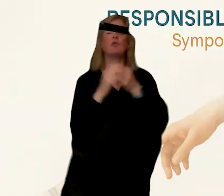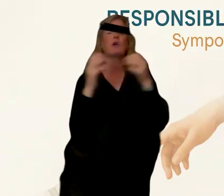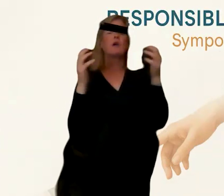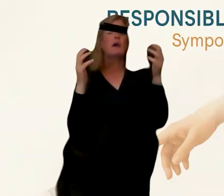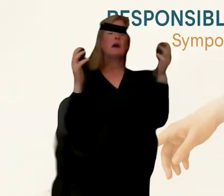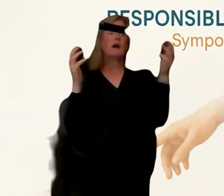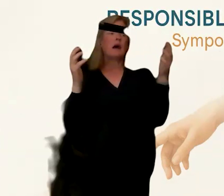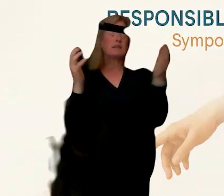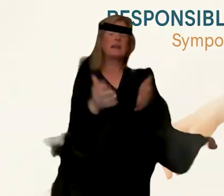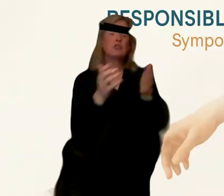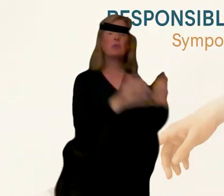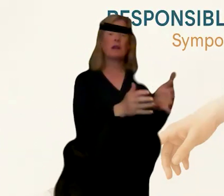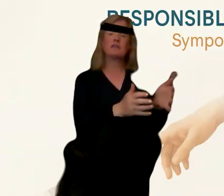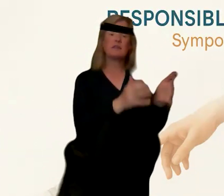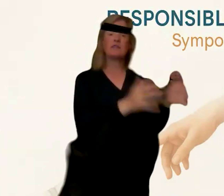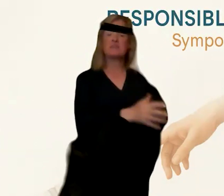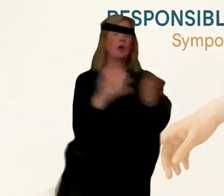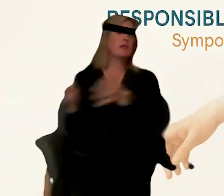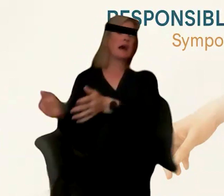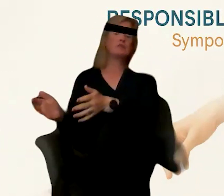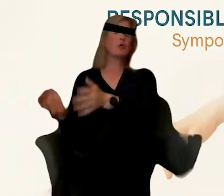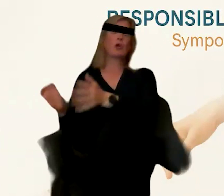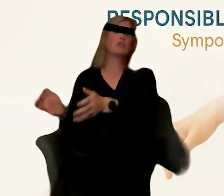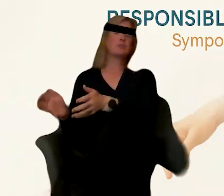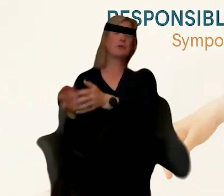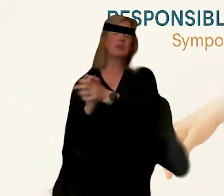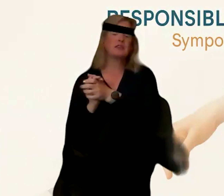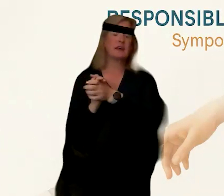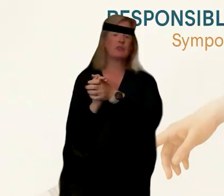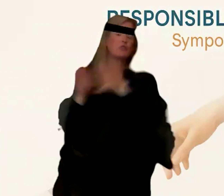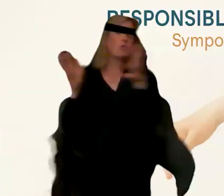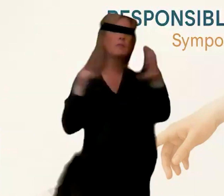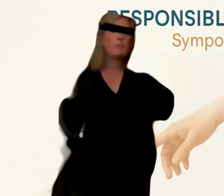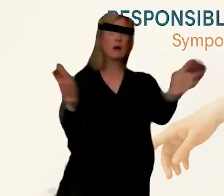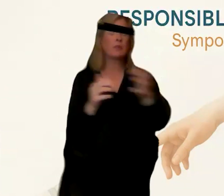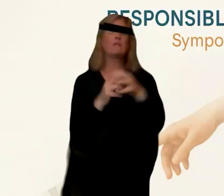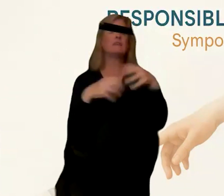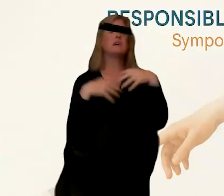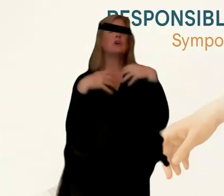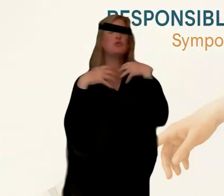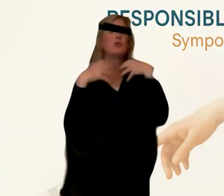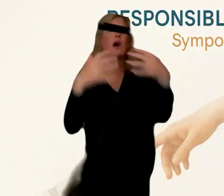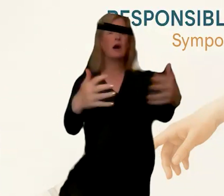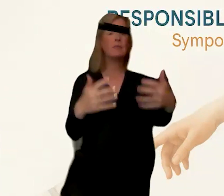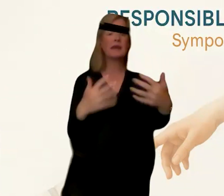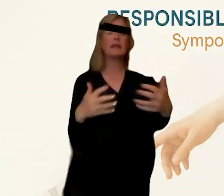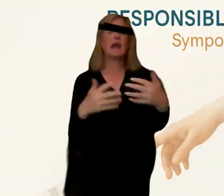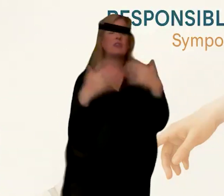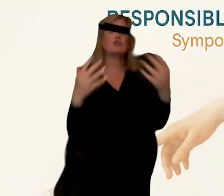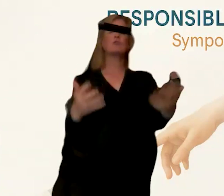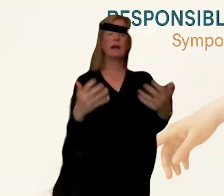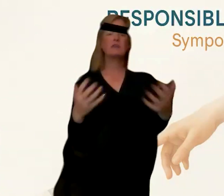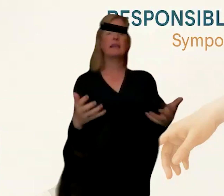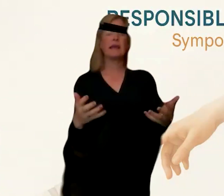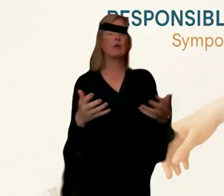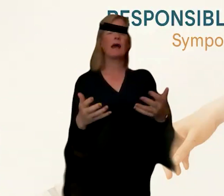opportunity for essentially relatively small labs or entrepreneurial endeavors or nonprofits to come in